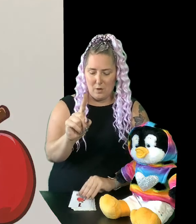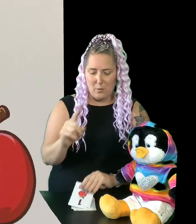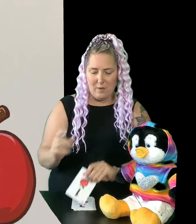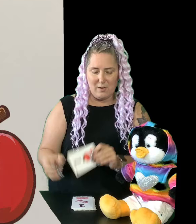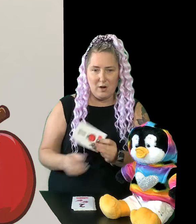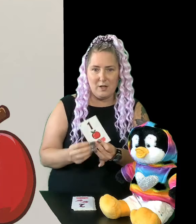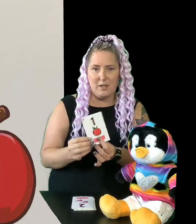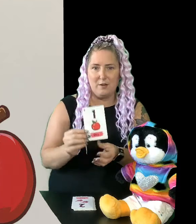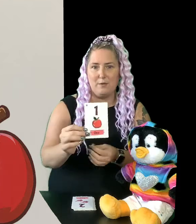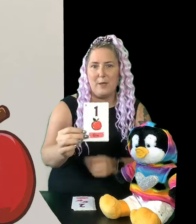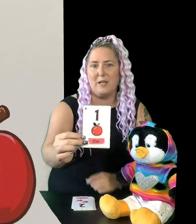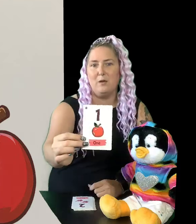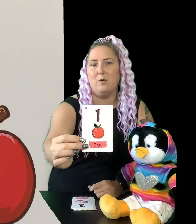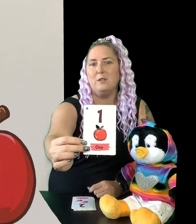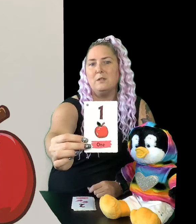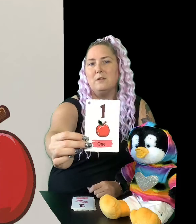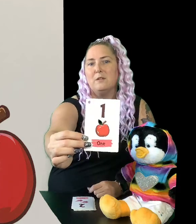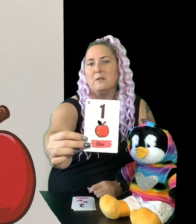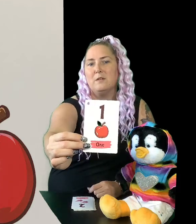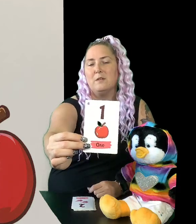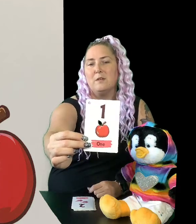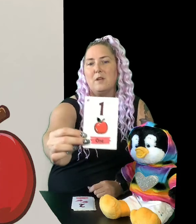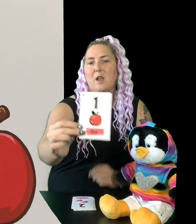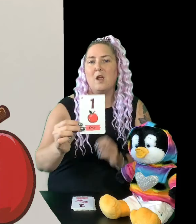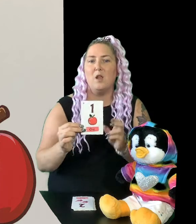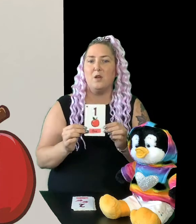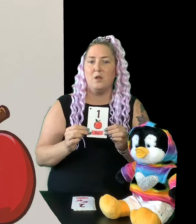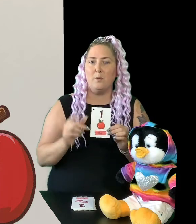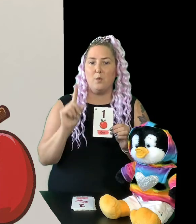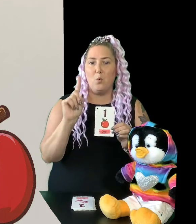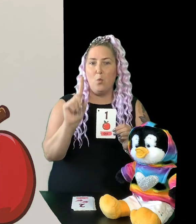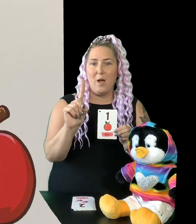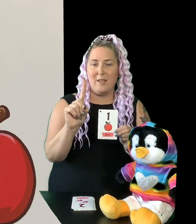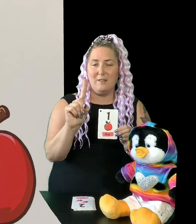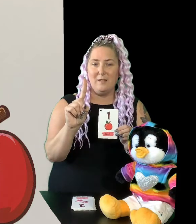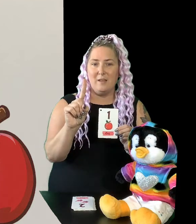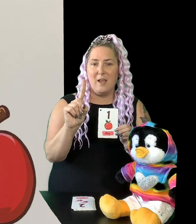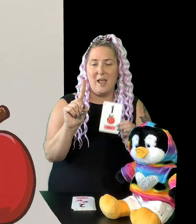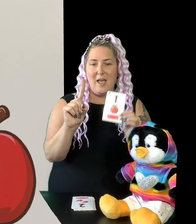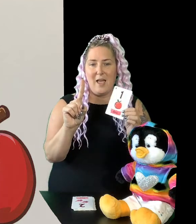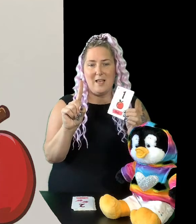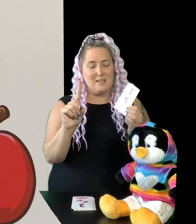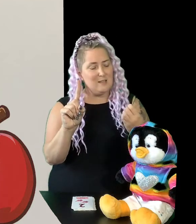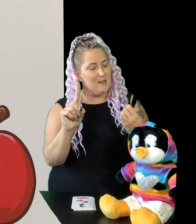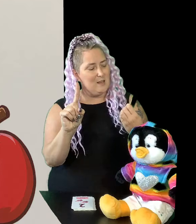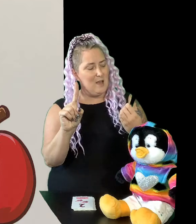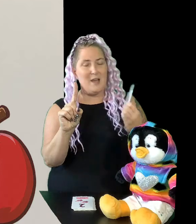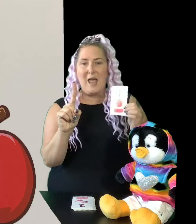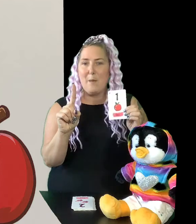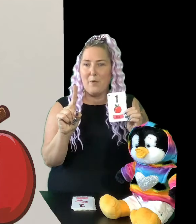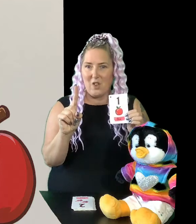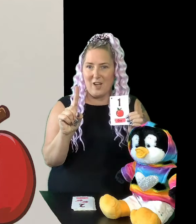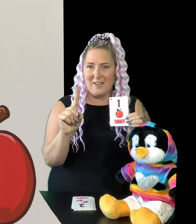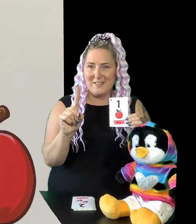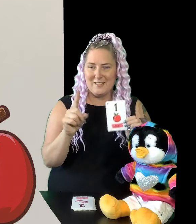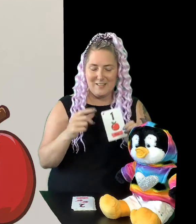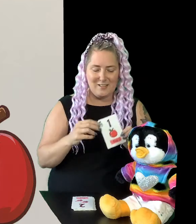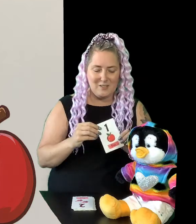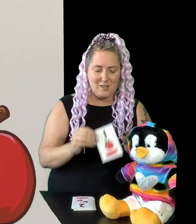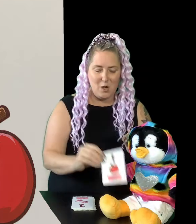we have a card here for Penny to hold. Number 1 has an apple on it. So